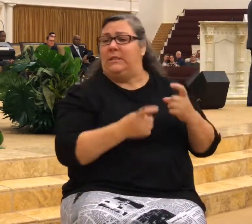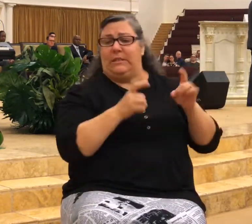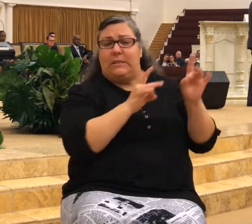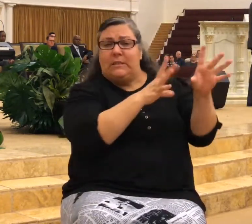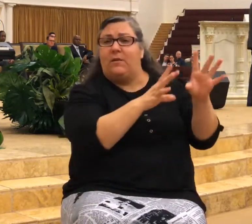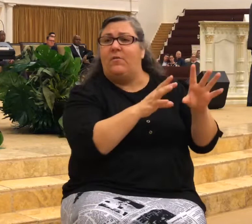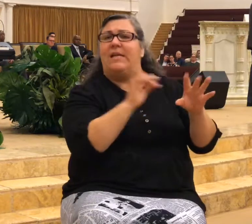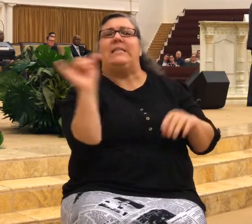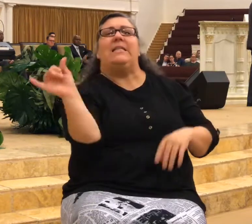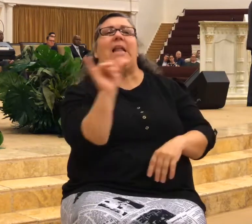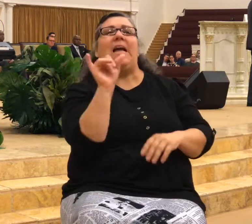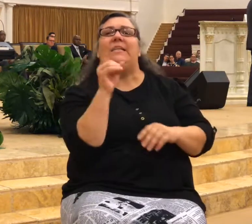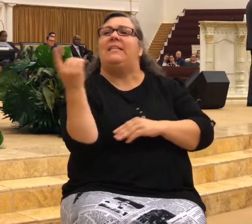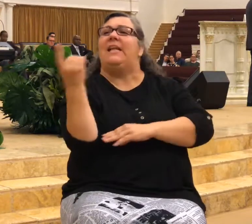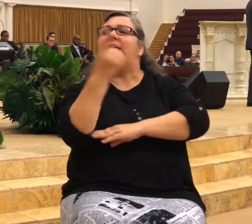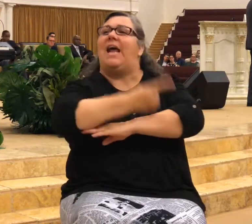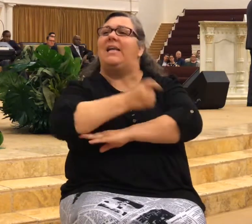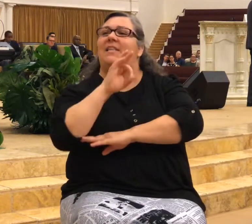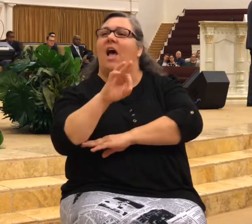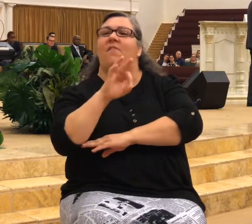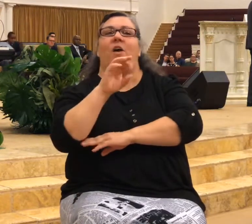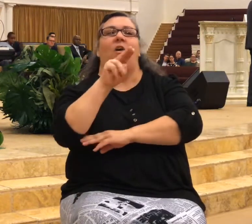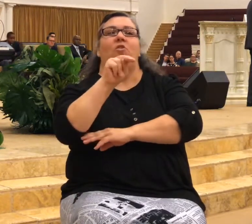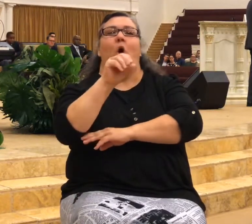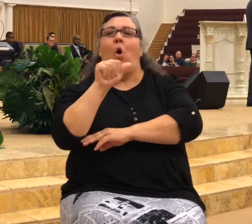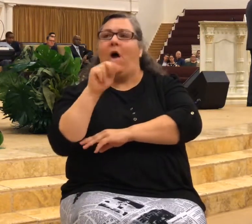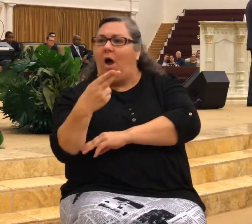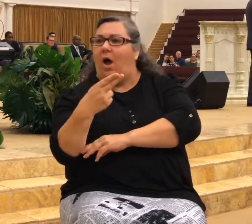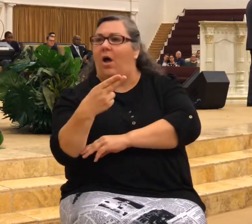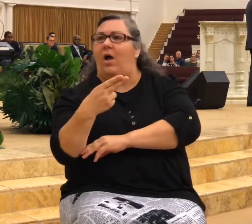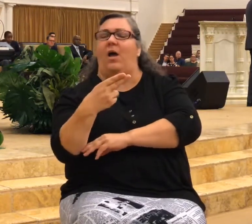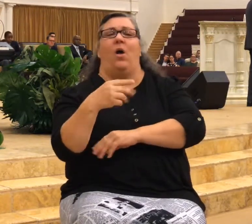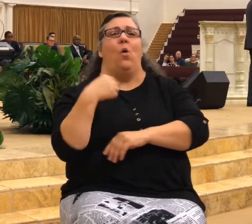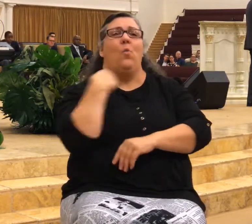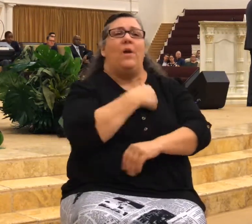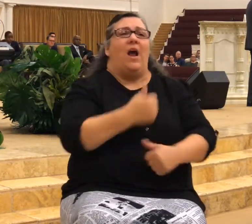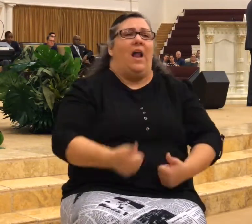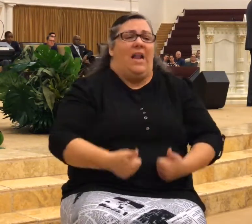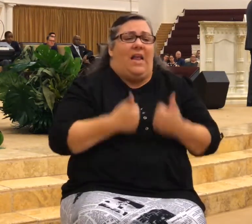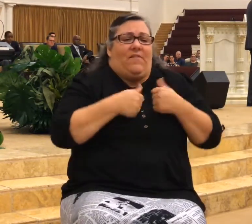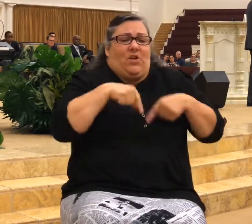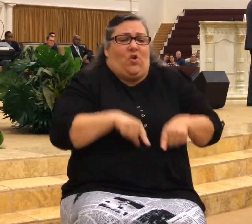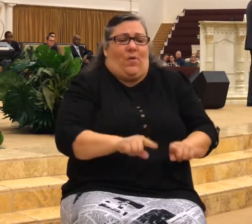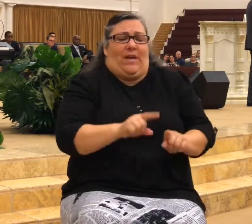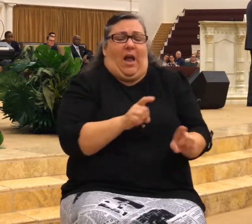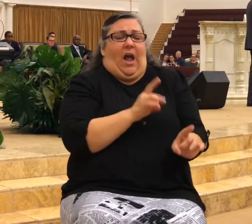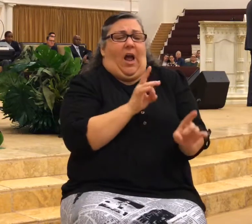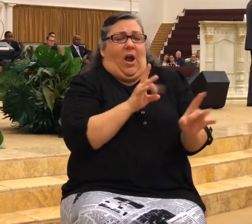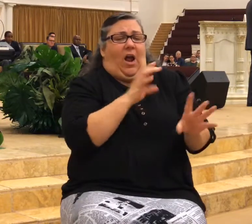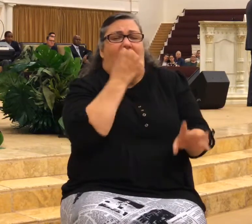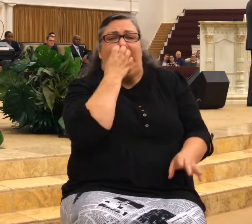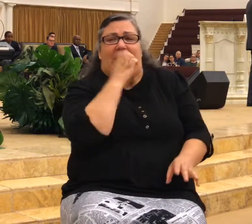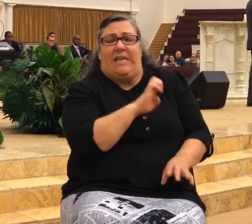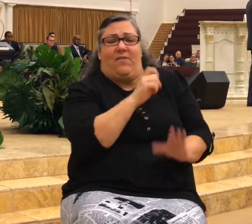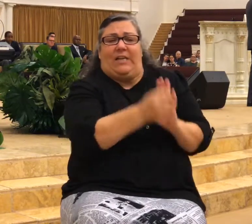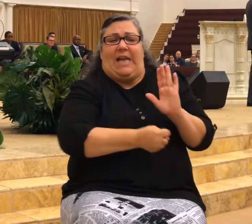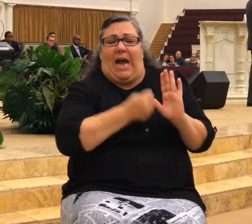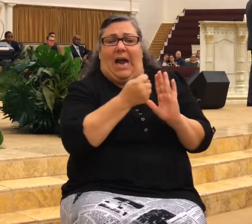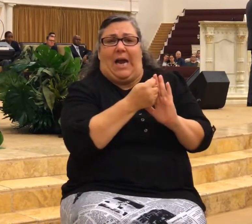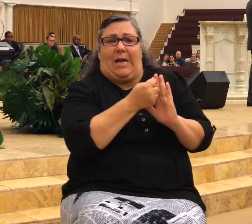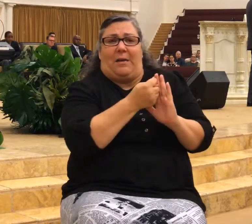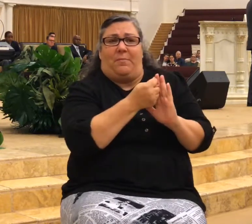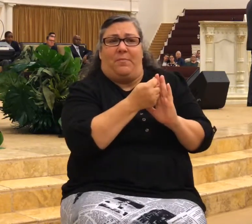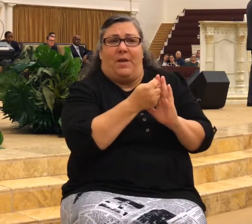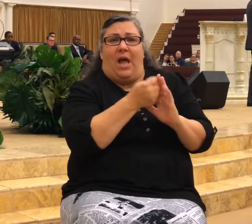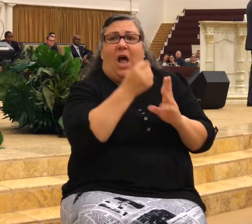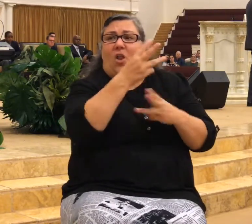the days of Noah and the days of Lot. We are living in an evil time. And the whole world